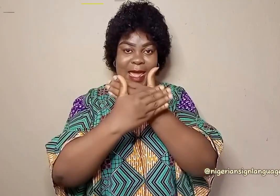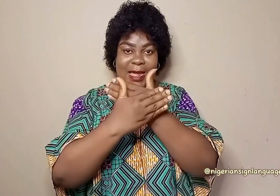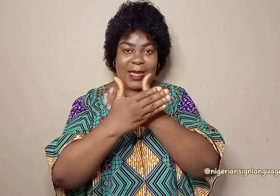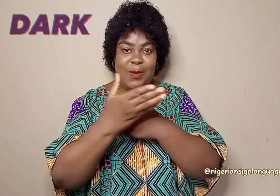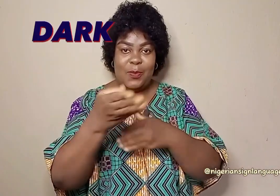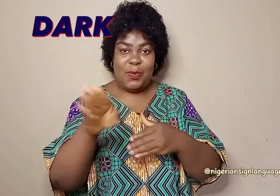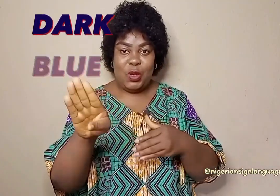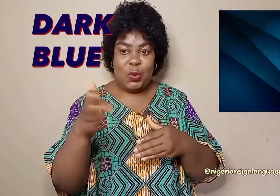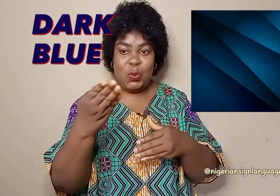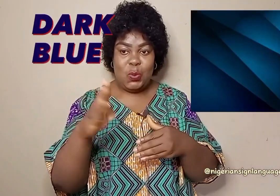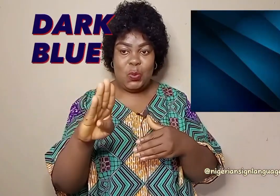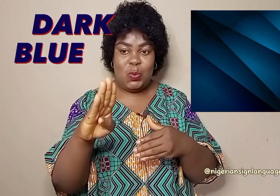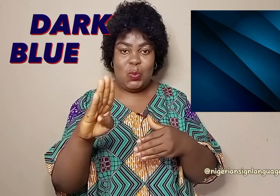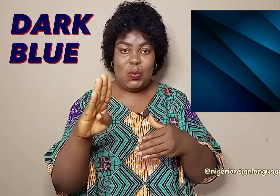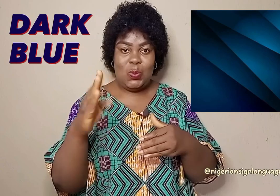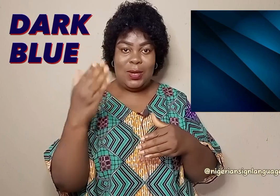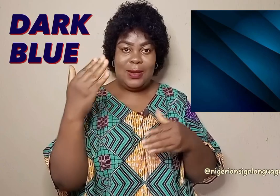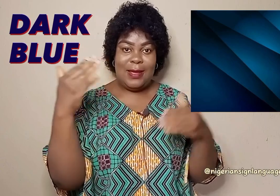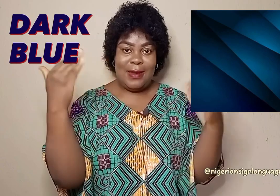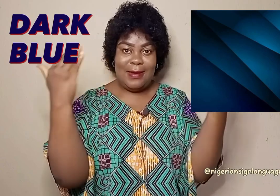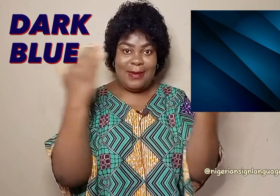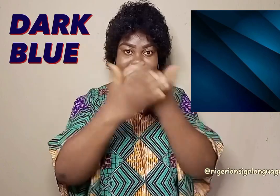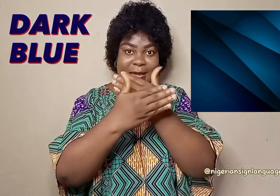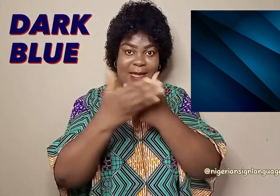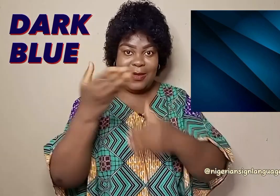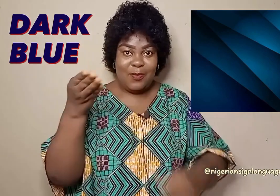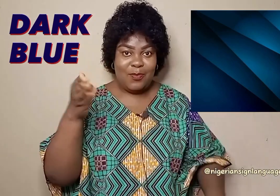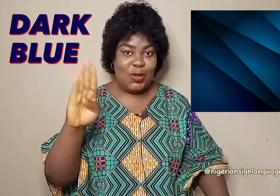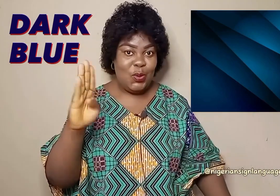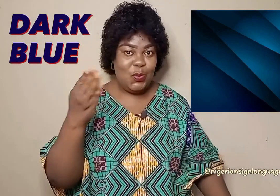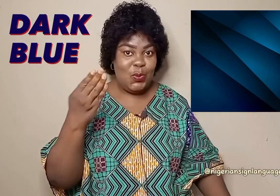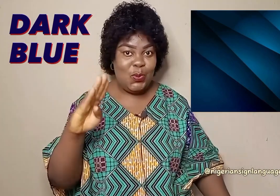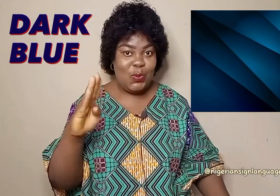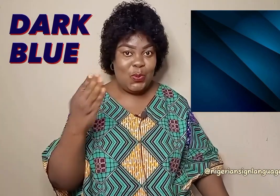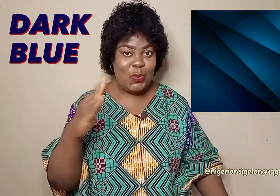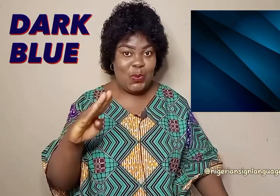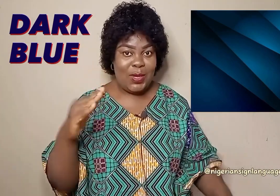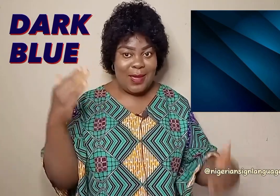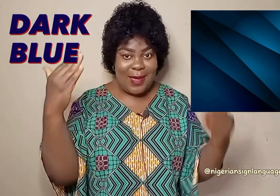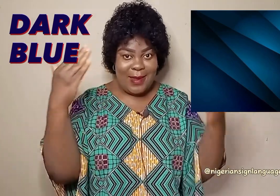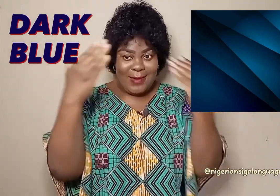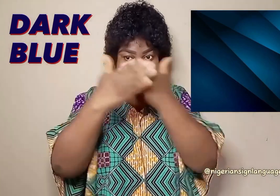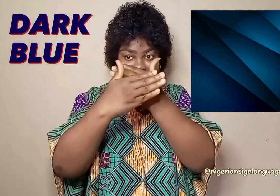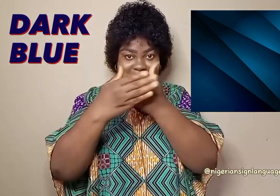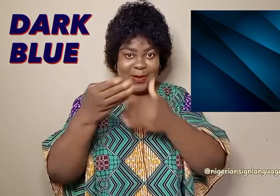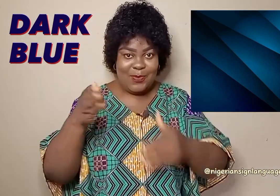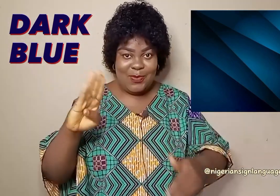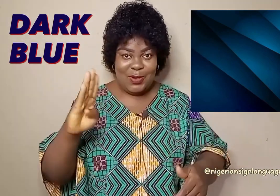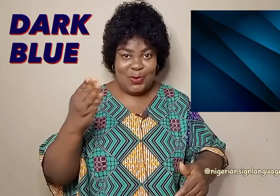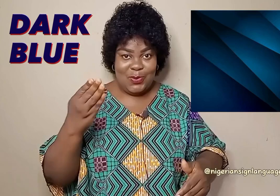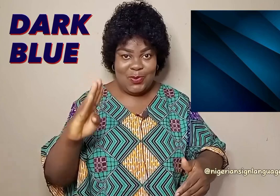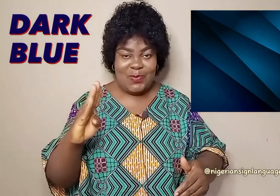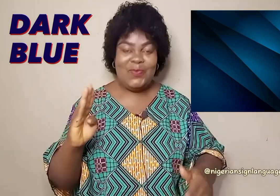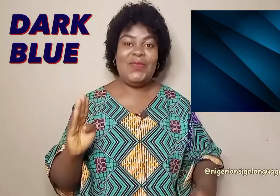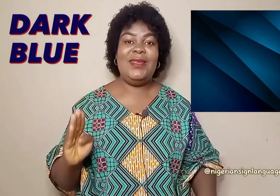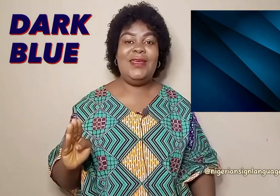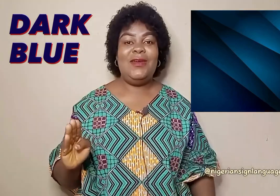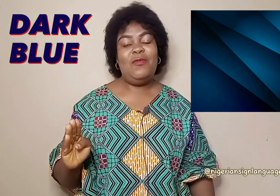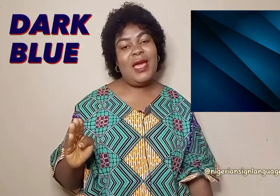dark blue, dark blue, dark blue. We